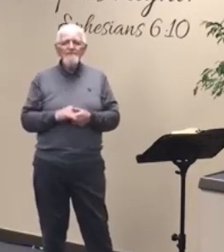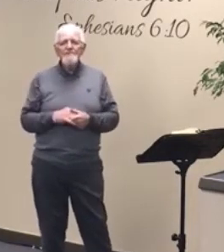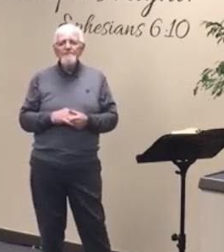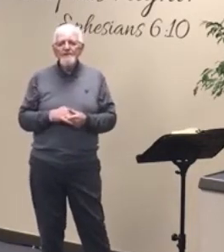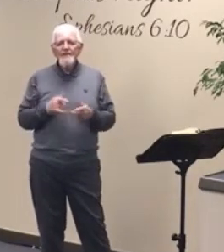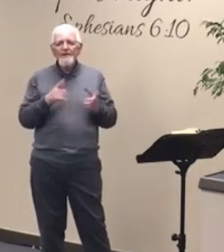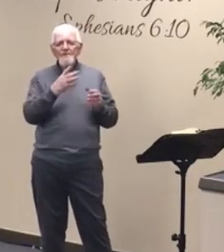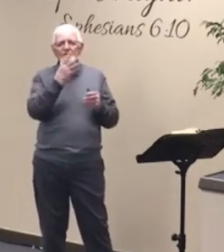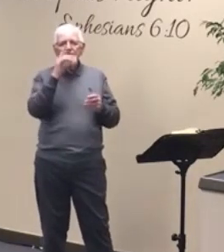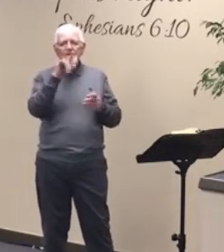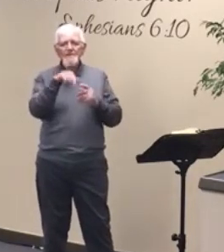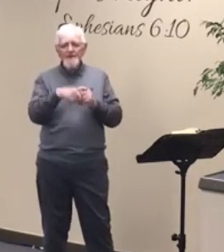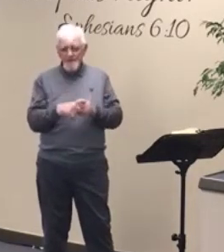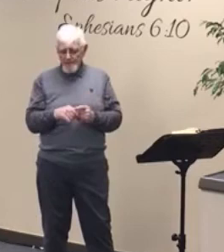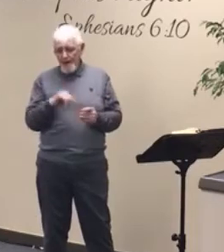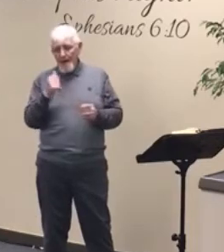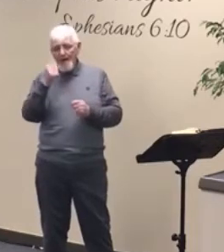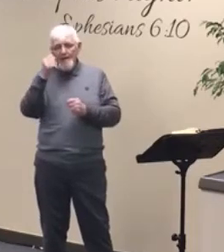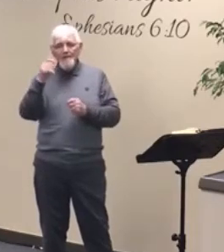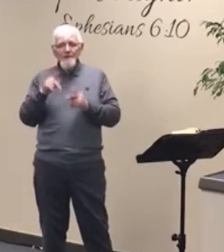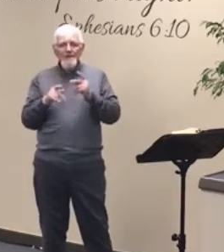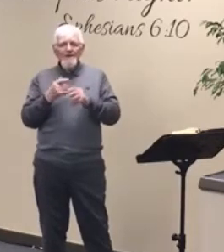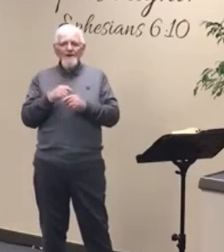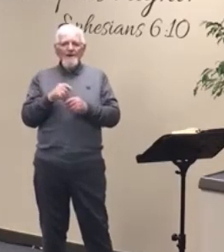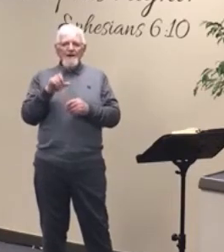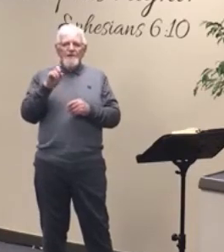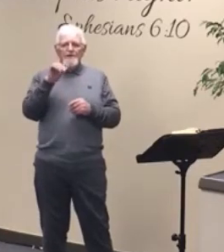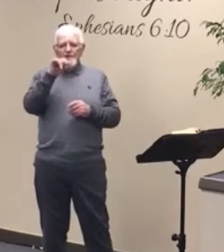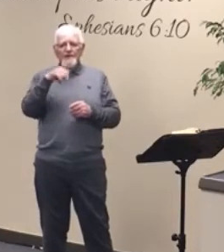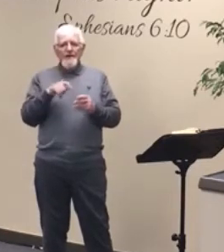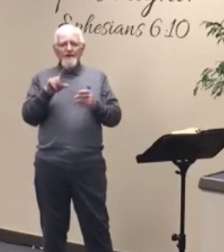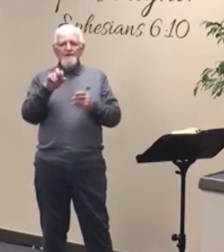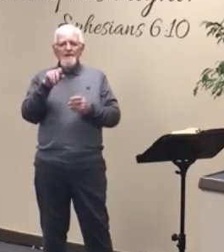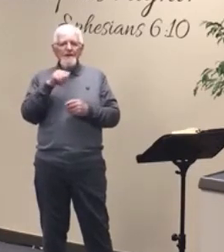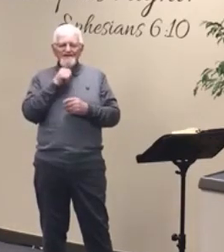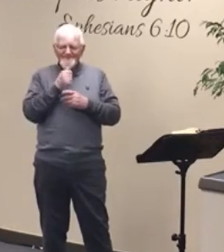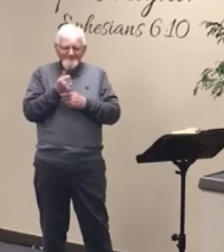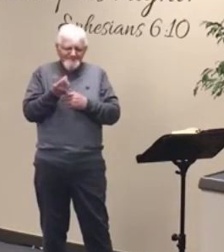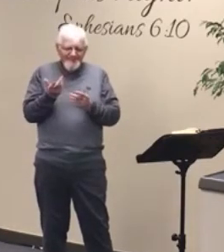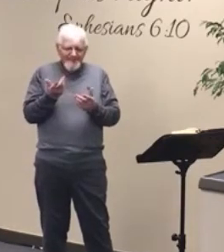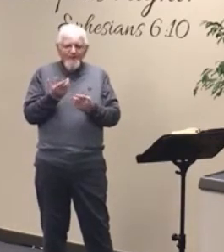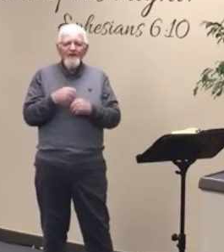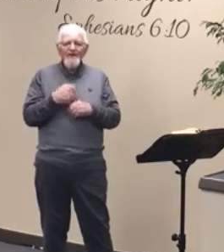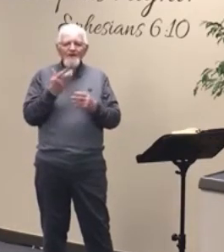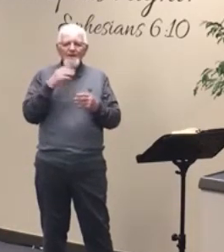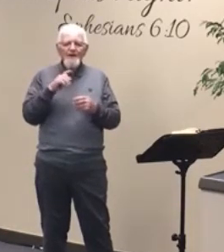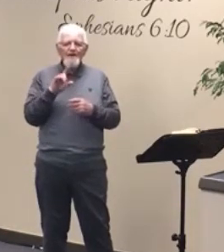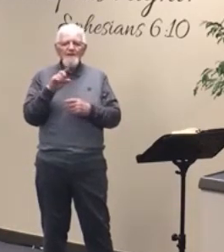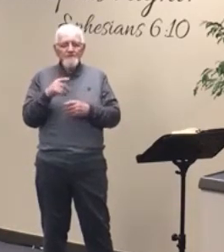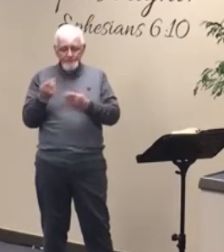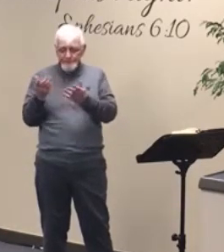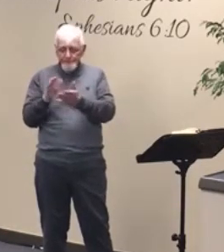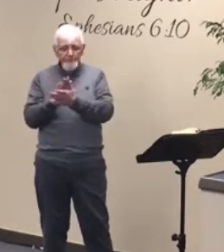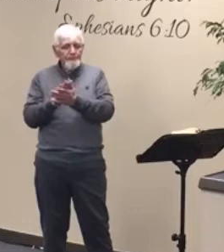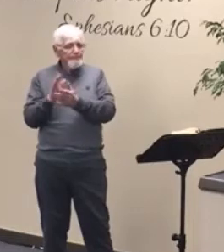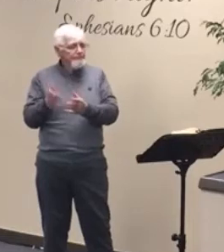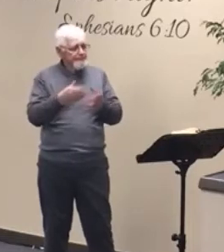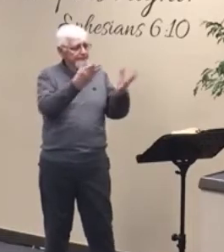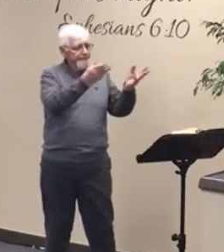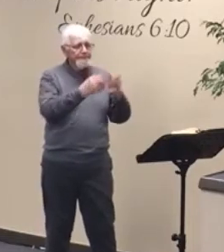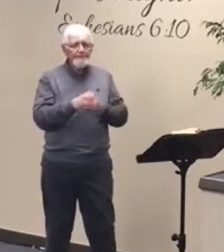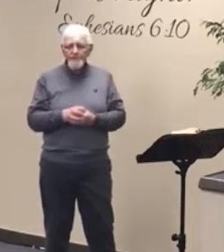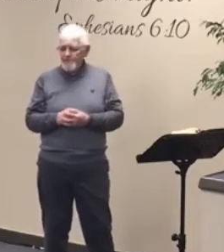end. Another person came in. Do you consider yourself lucky? No, I'm not a very lucky person. I have pretty bad luck. They gave them the newspaper. They did this with hundreds of people.